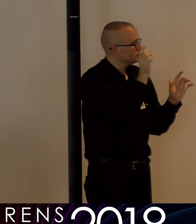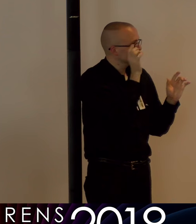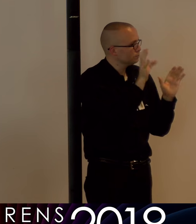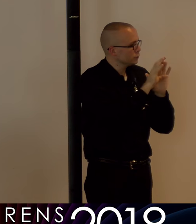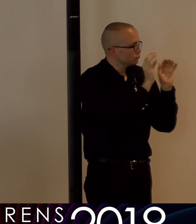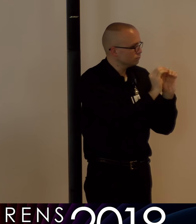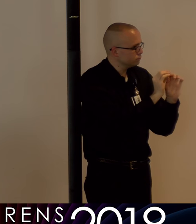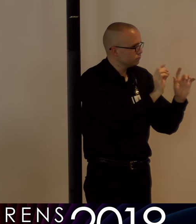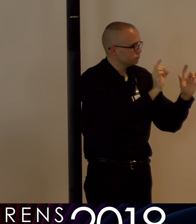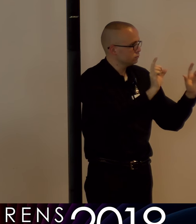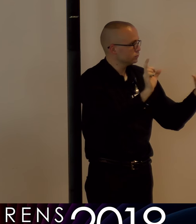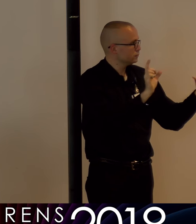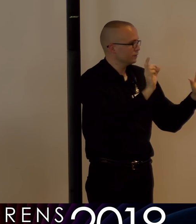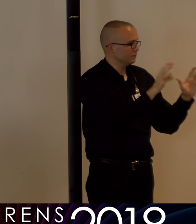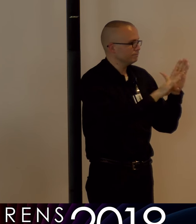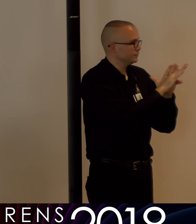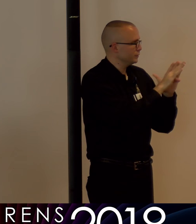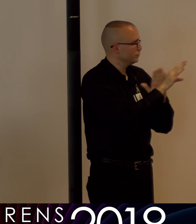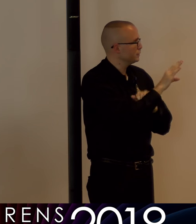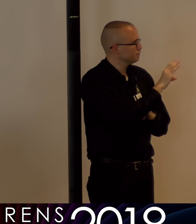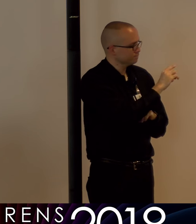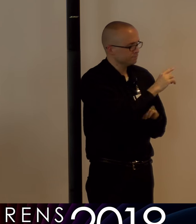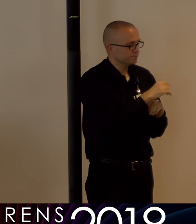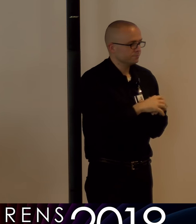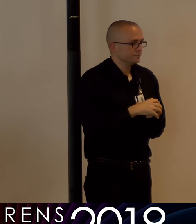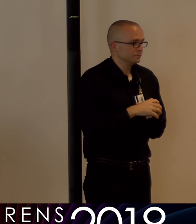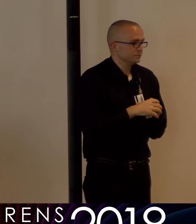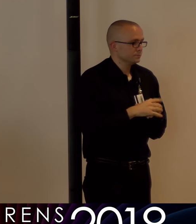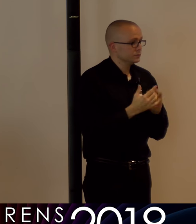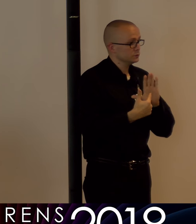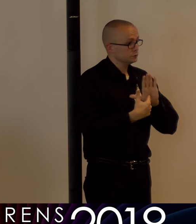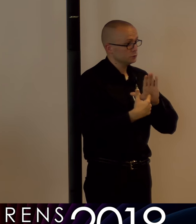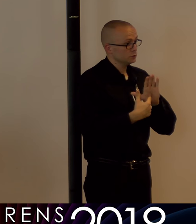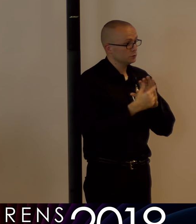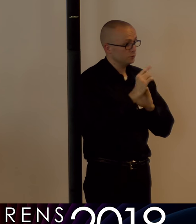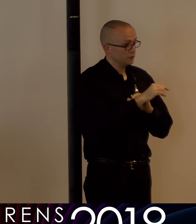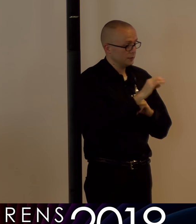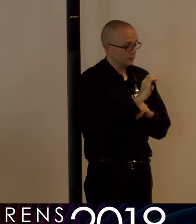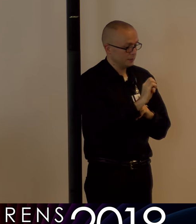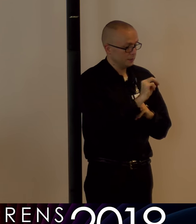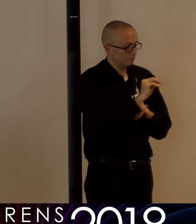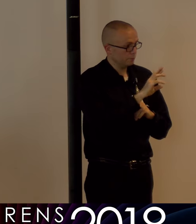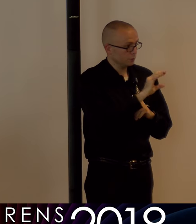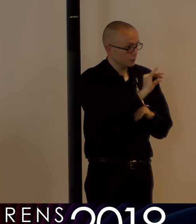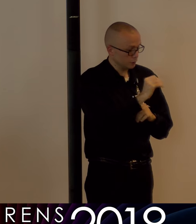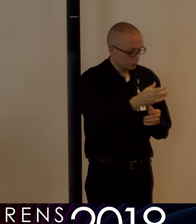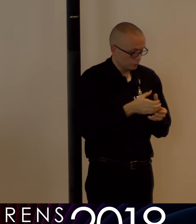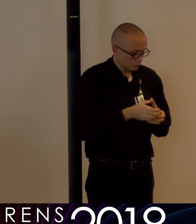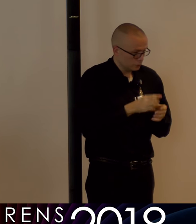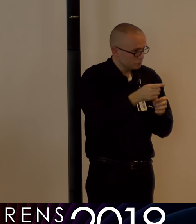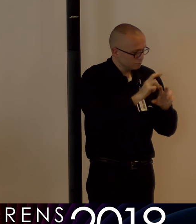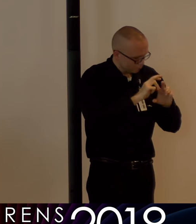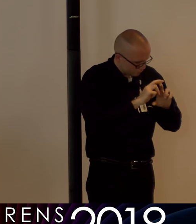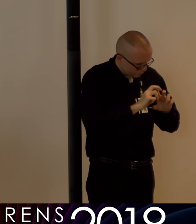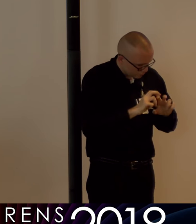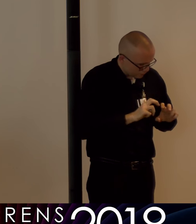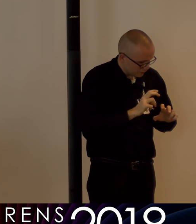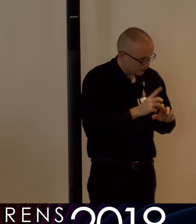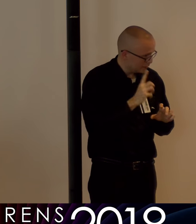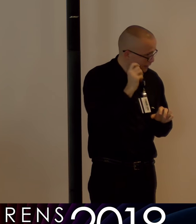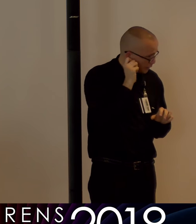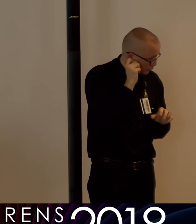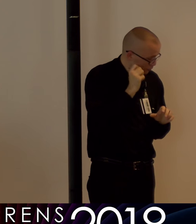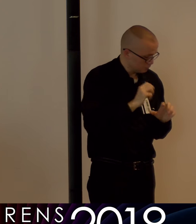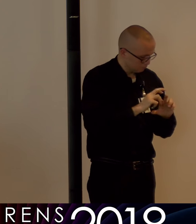that developing otocyst. And what they showed is that you could take these embryos, you could microdissect that little ear,